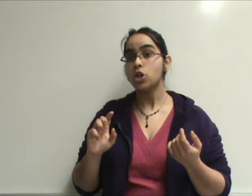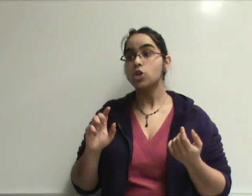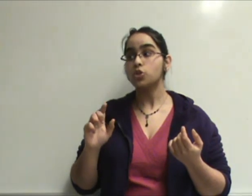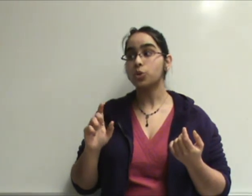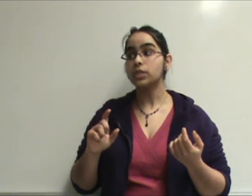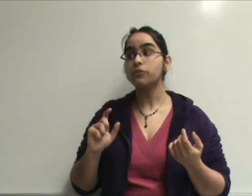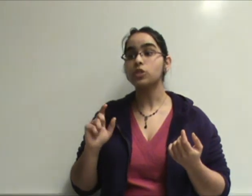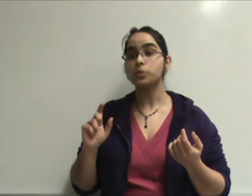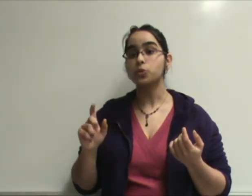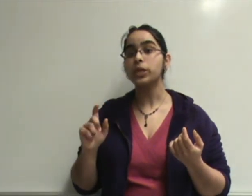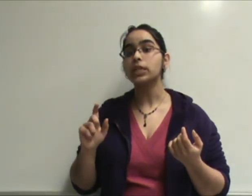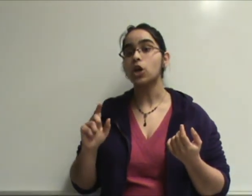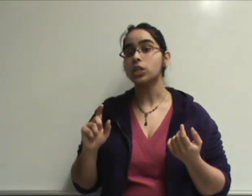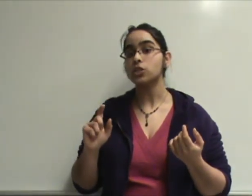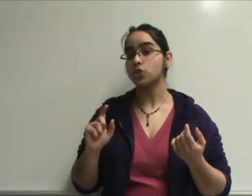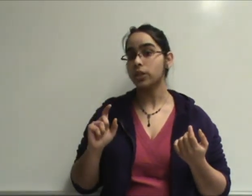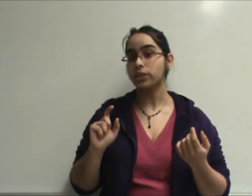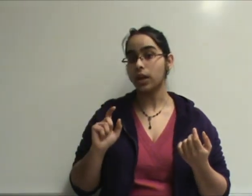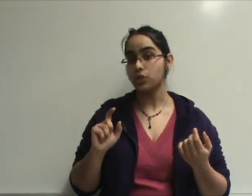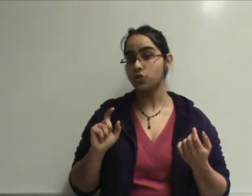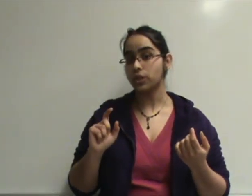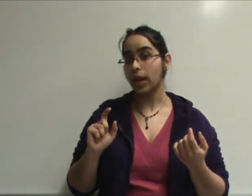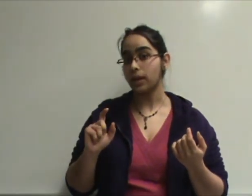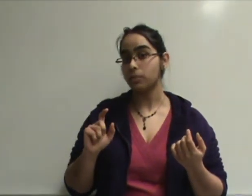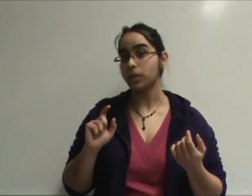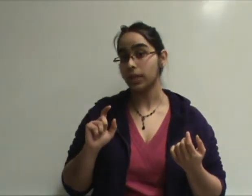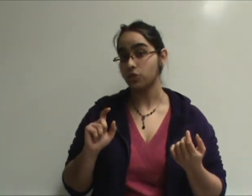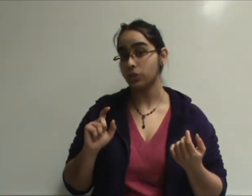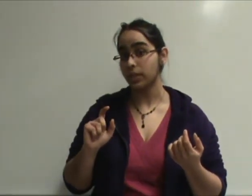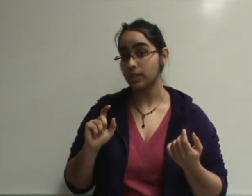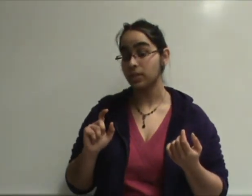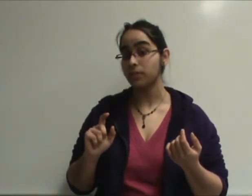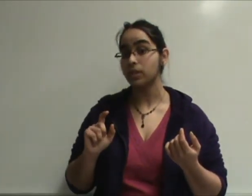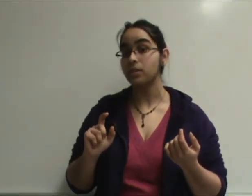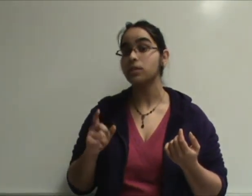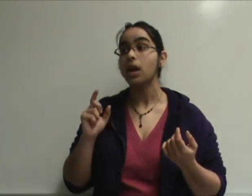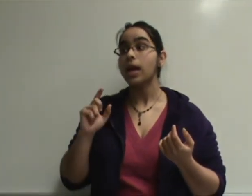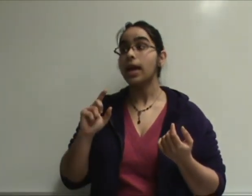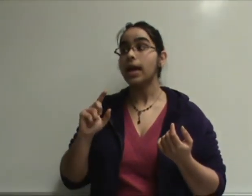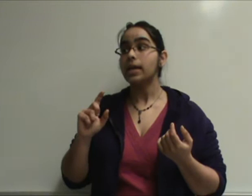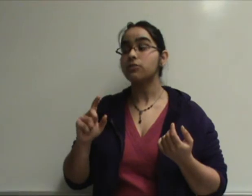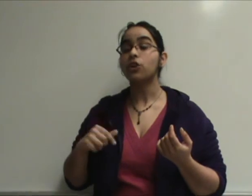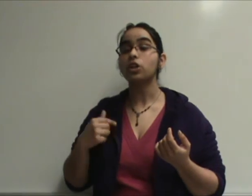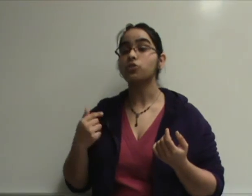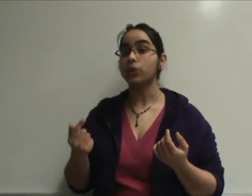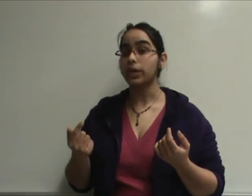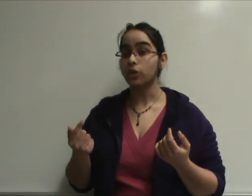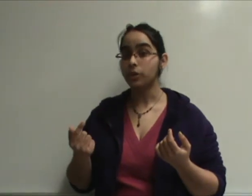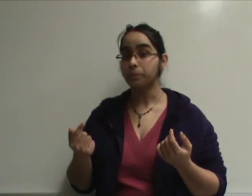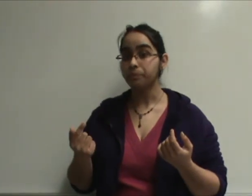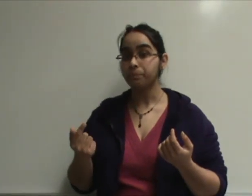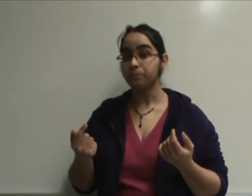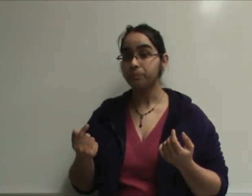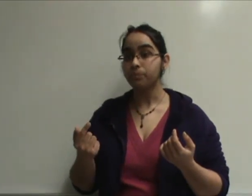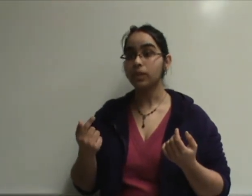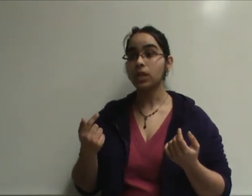so the difference between the oxygen and the hydrogen atom electronegativities is far greater